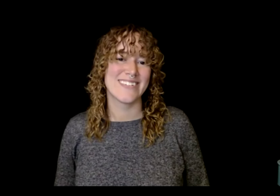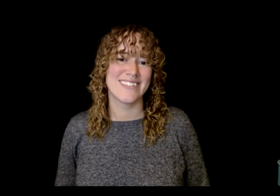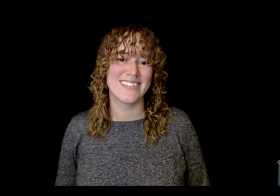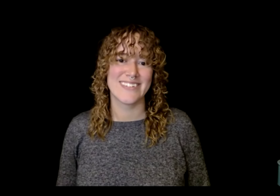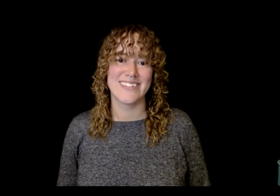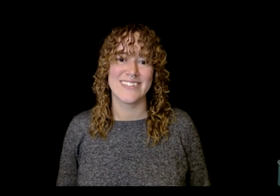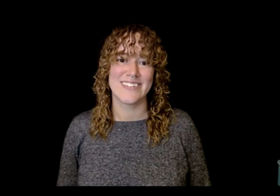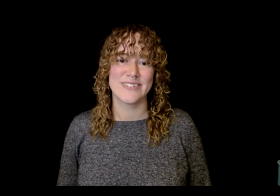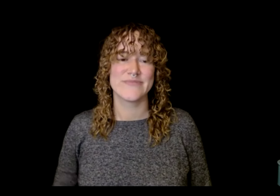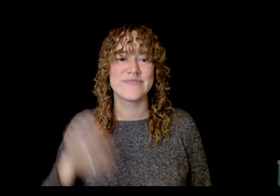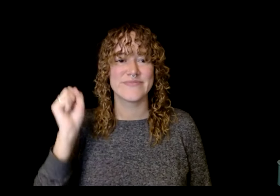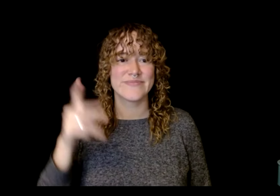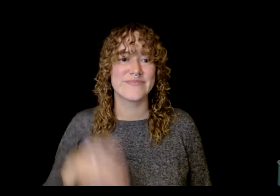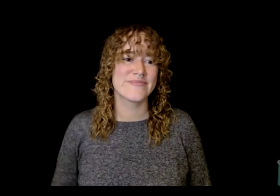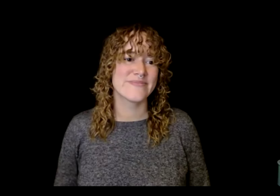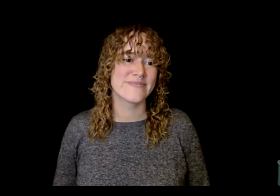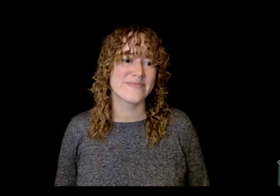But in any case,